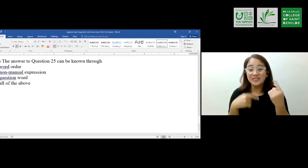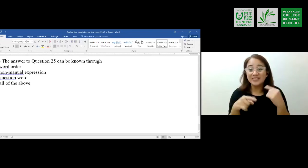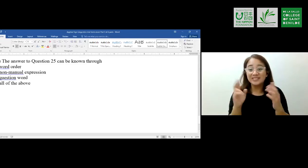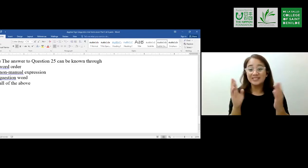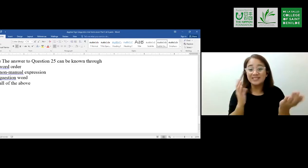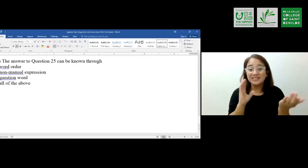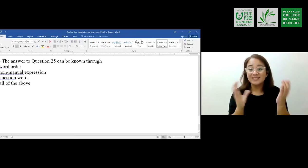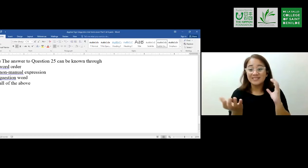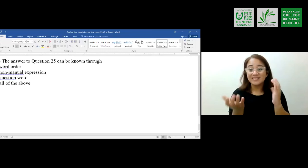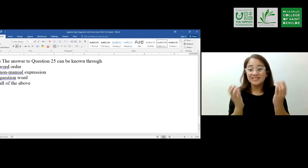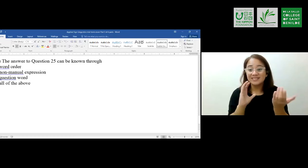Okay.